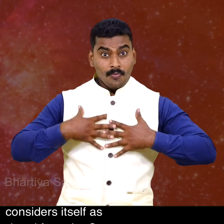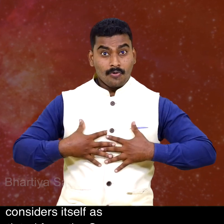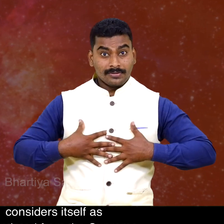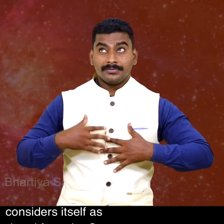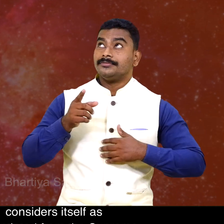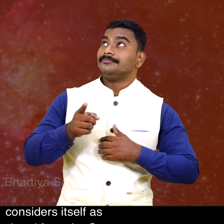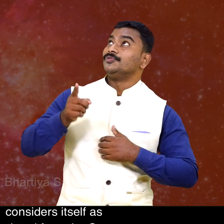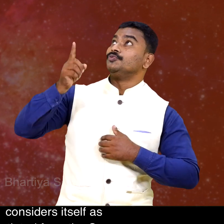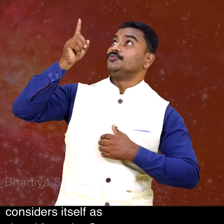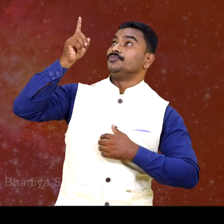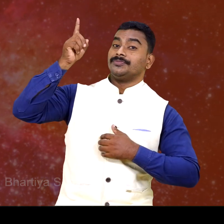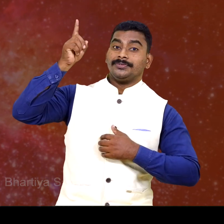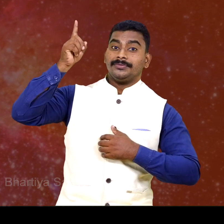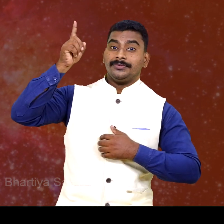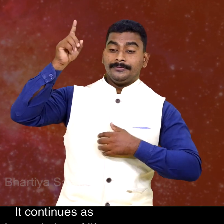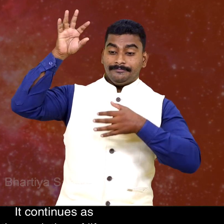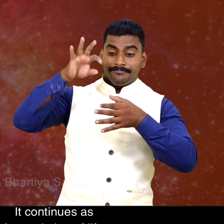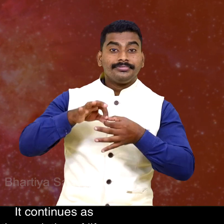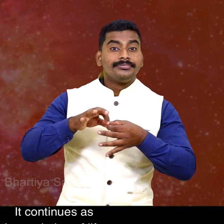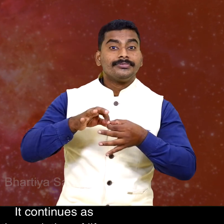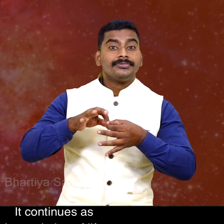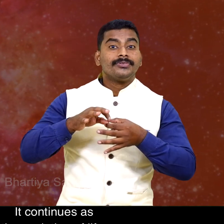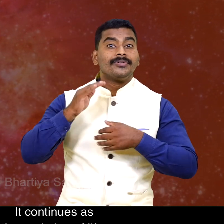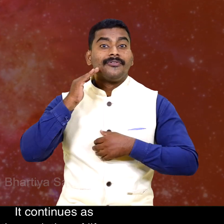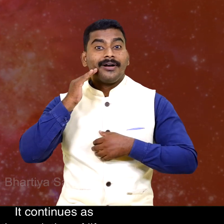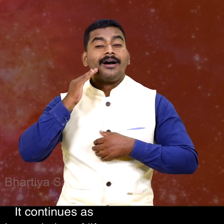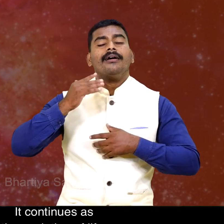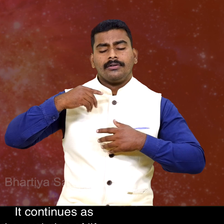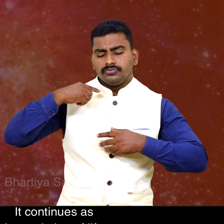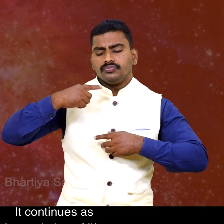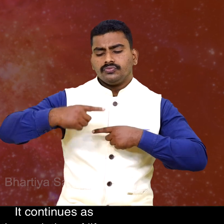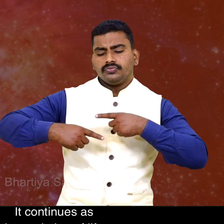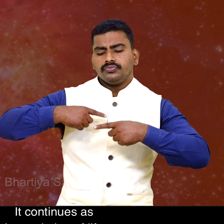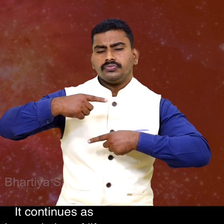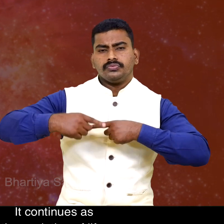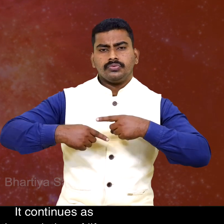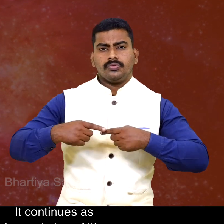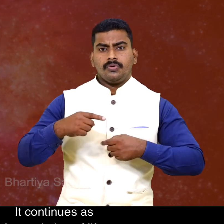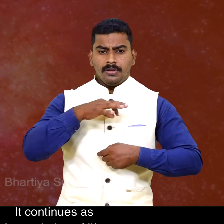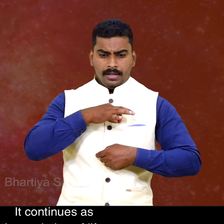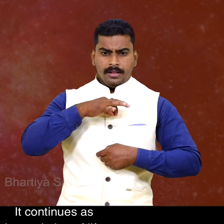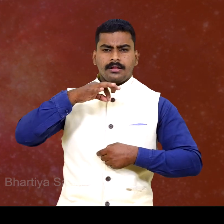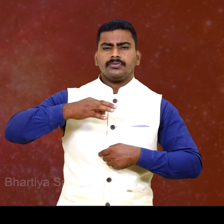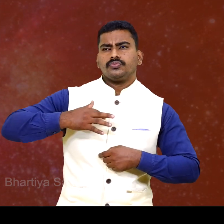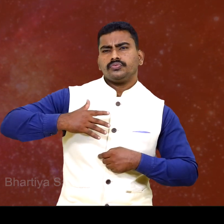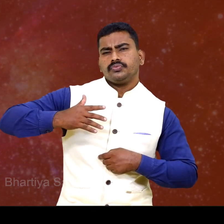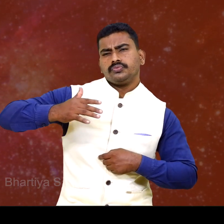Supreme. It continues as the evolution of life. During